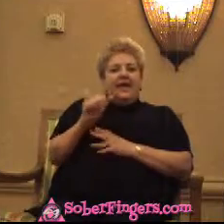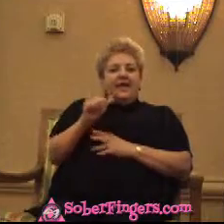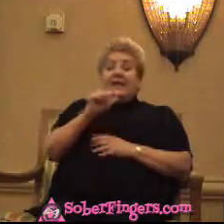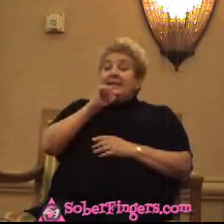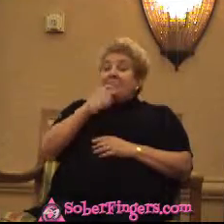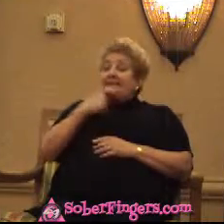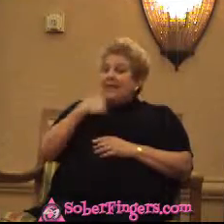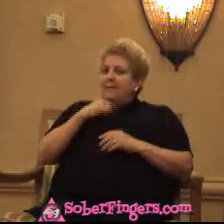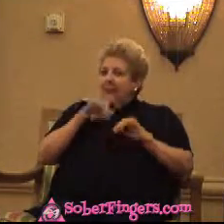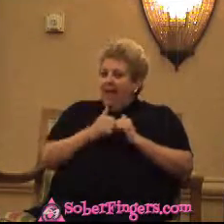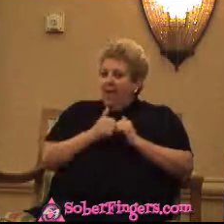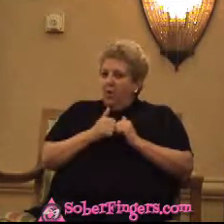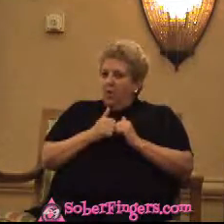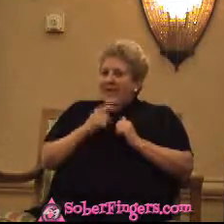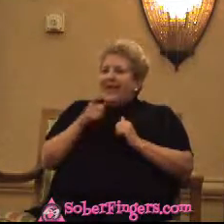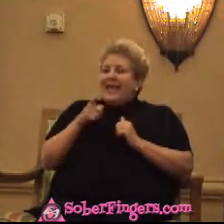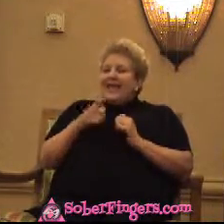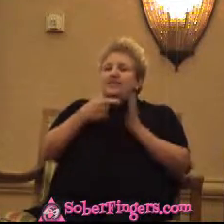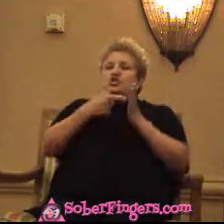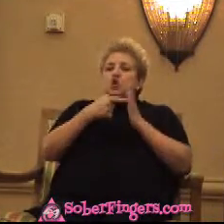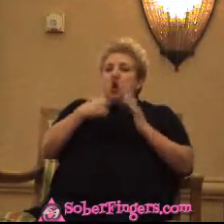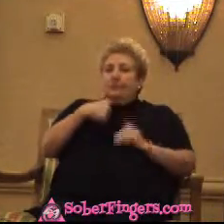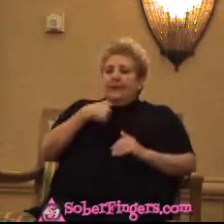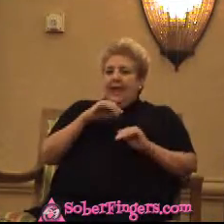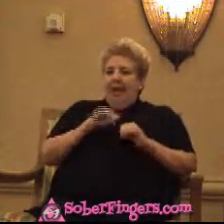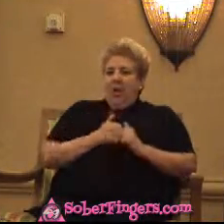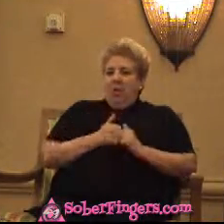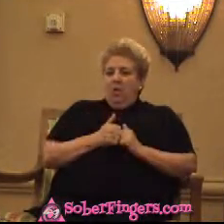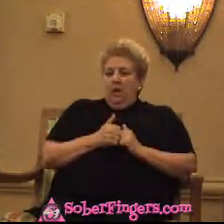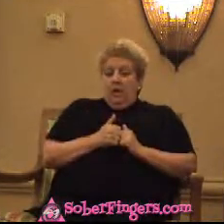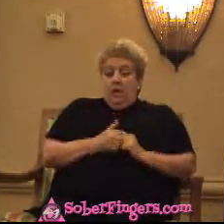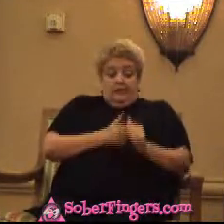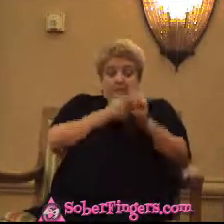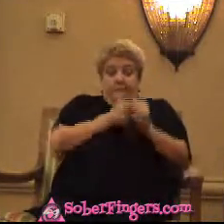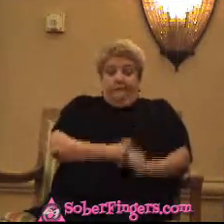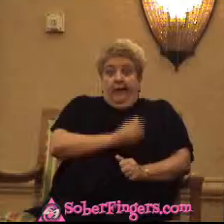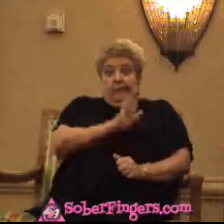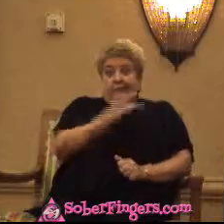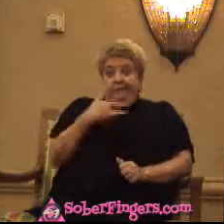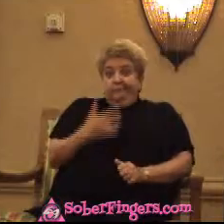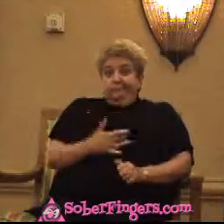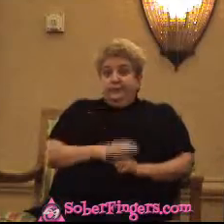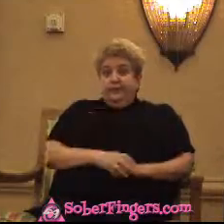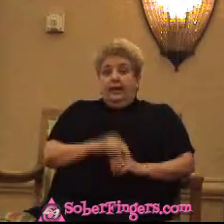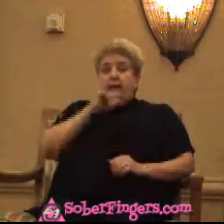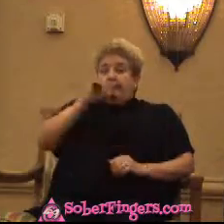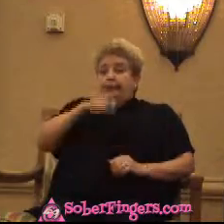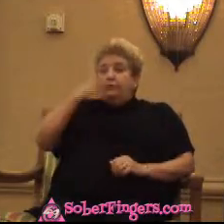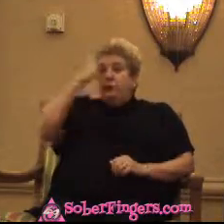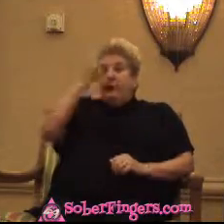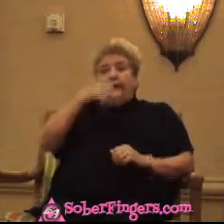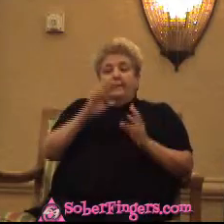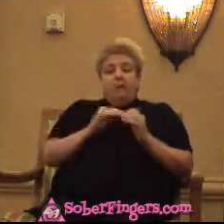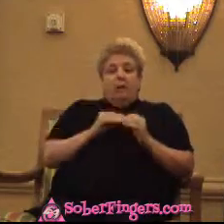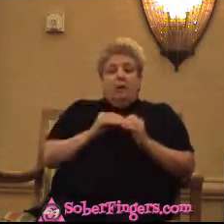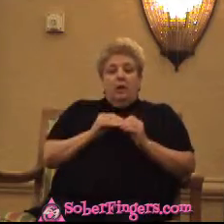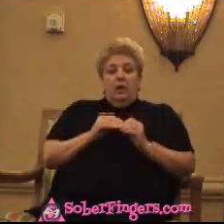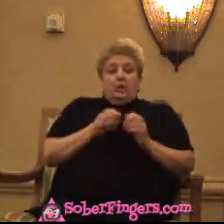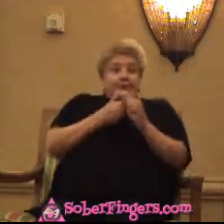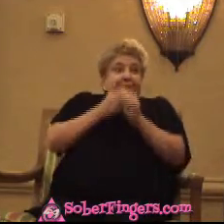do it. And I just hooked onto his wagon. I didn't even have to think about it anymore. I just jumped in the stream with all the other people in the Pacific